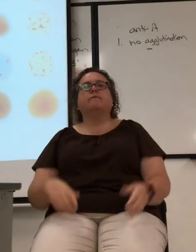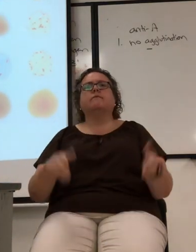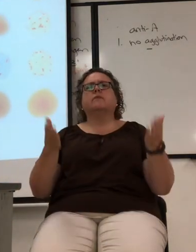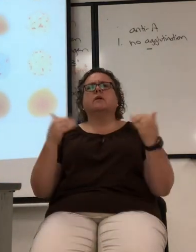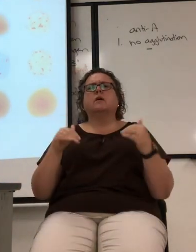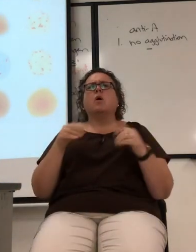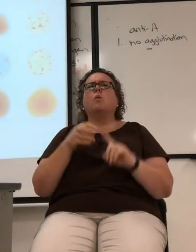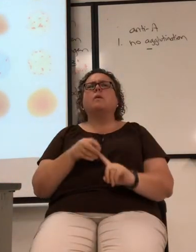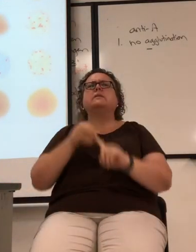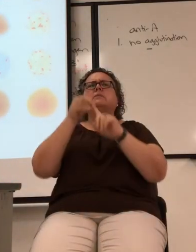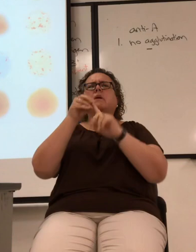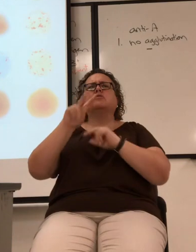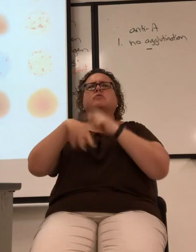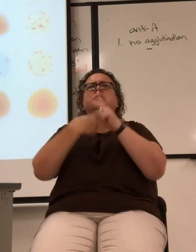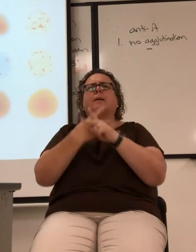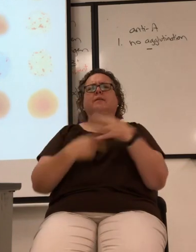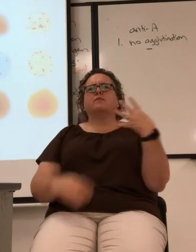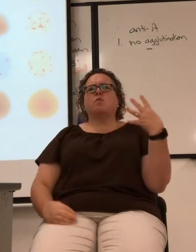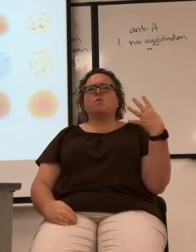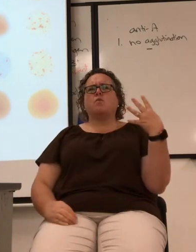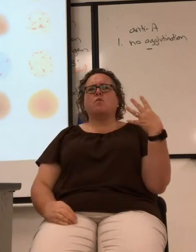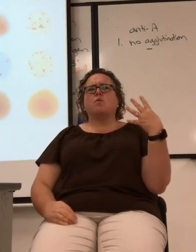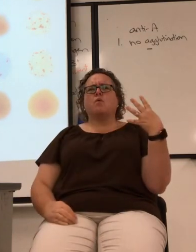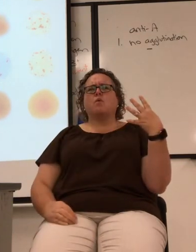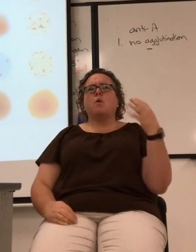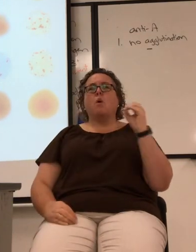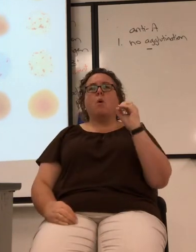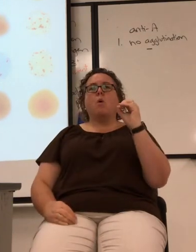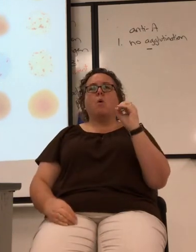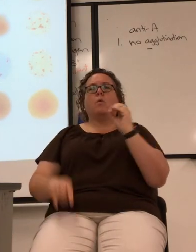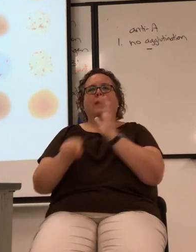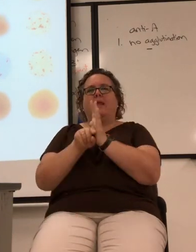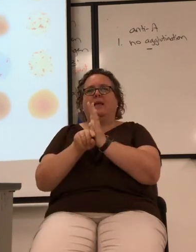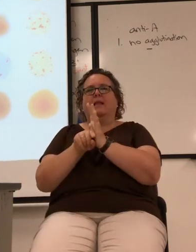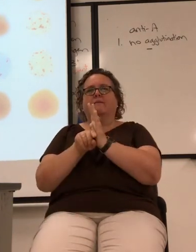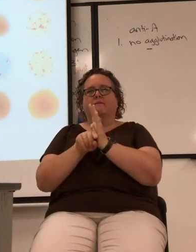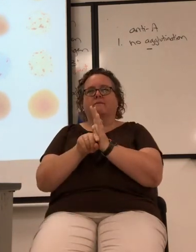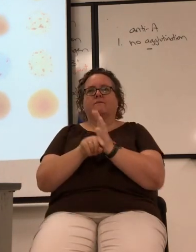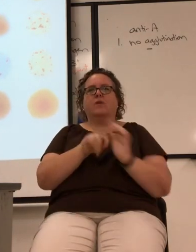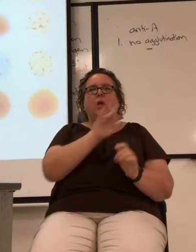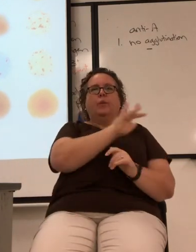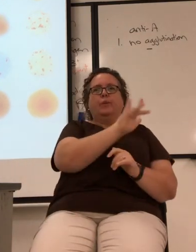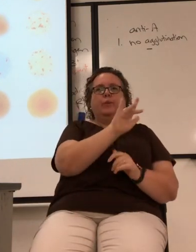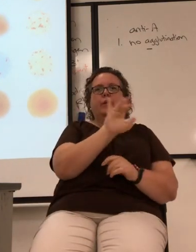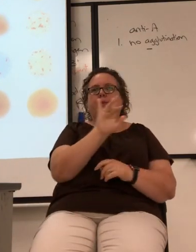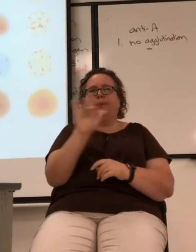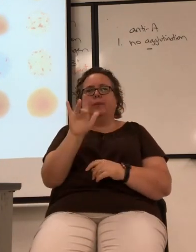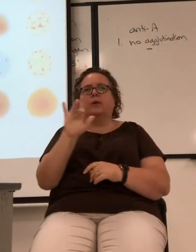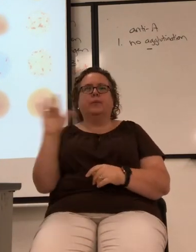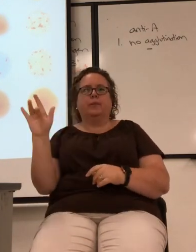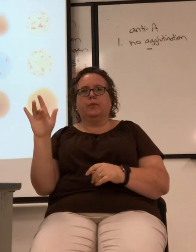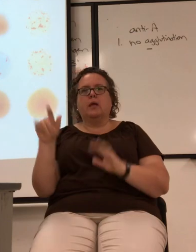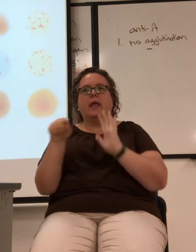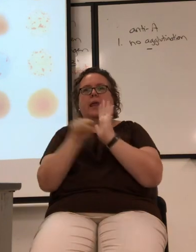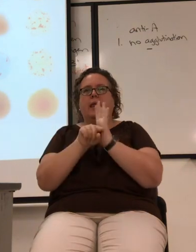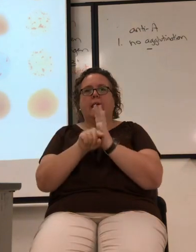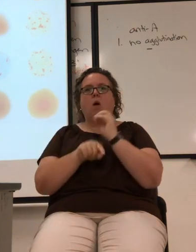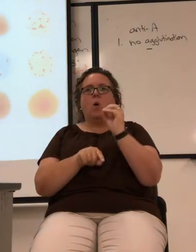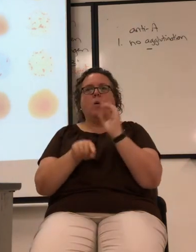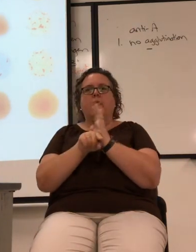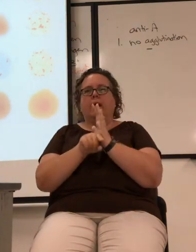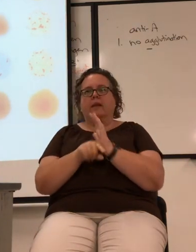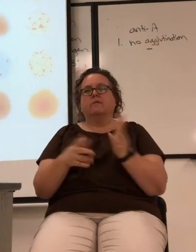What special blood type is for? O neg, the universal donor. Okay, so, you know, that's for